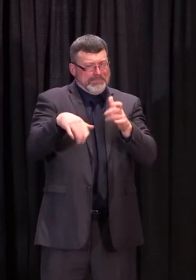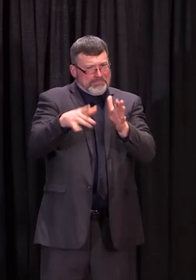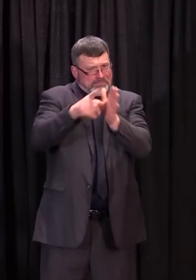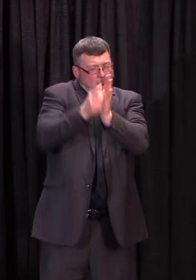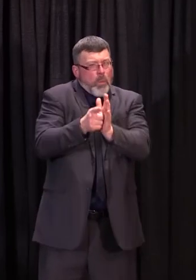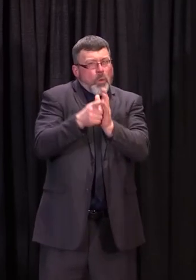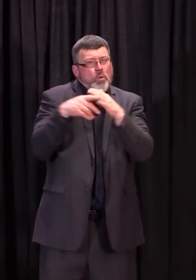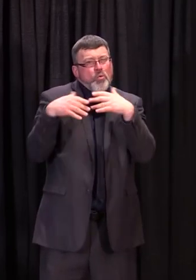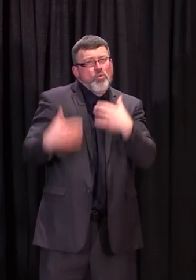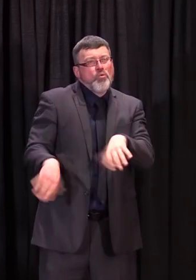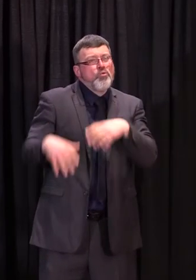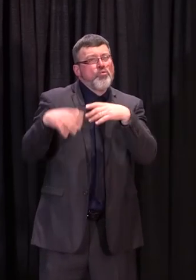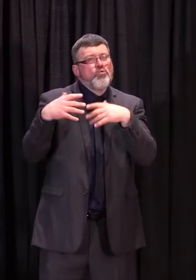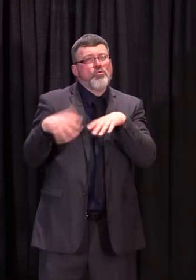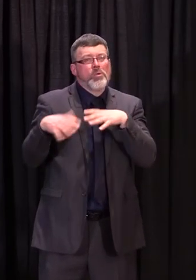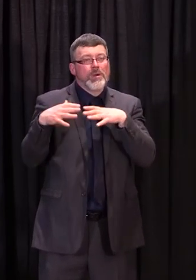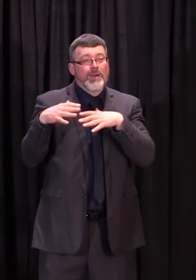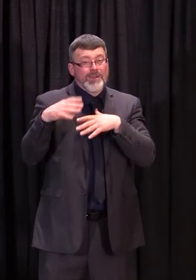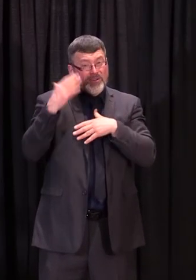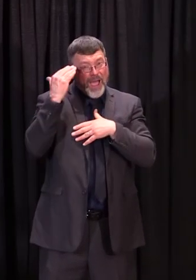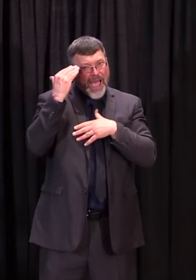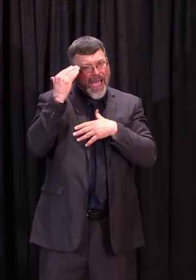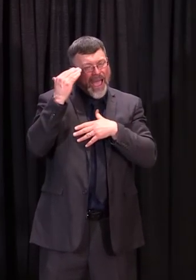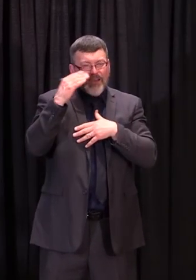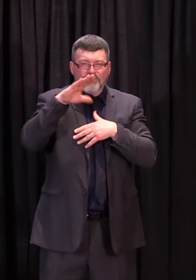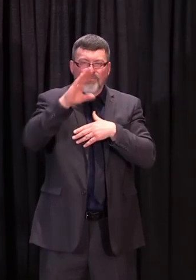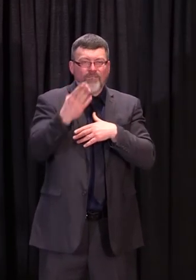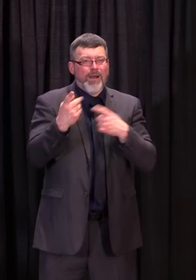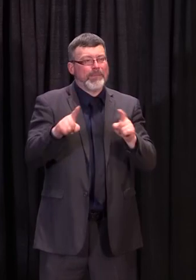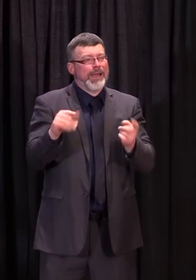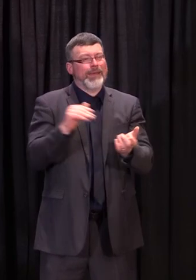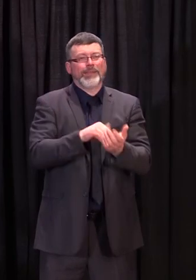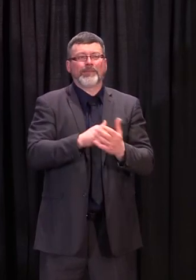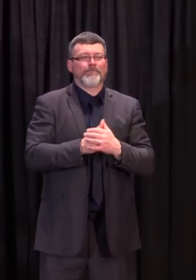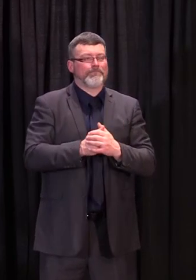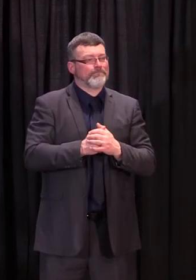moment, because we won't get a second chance.